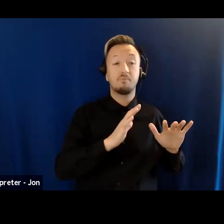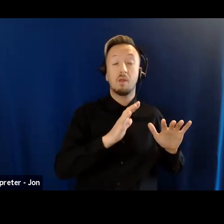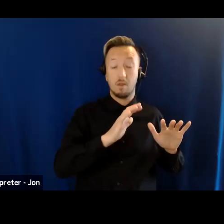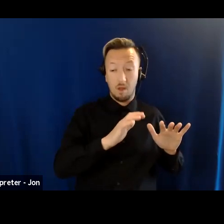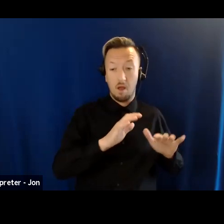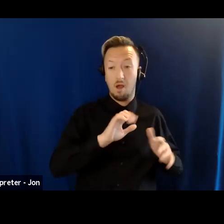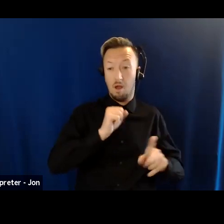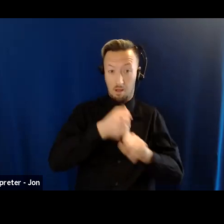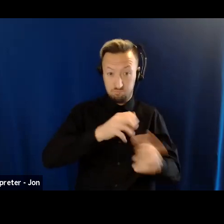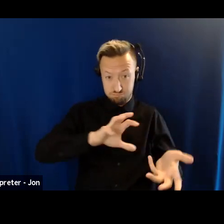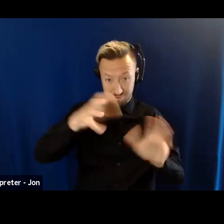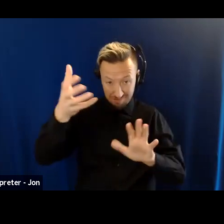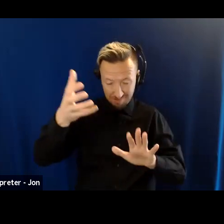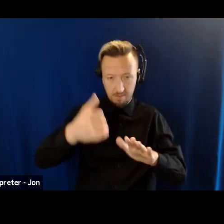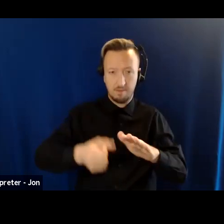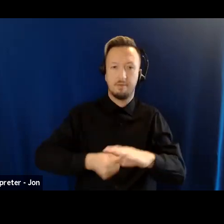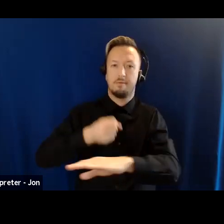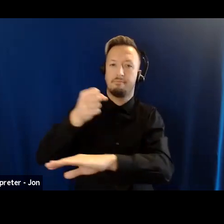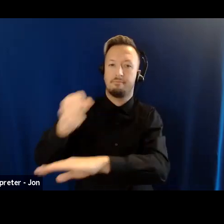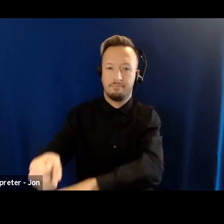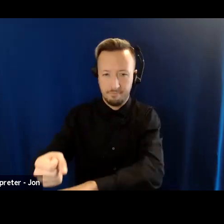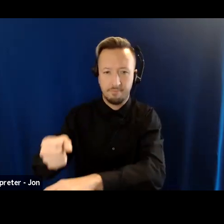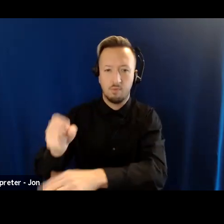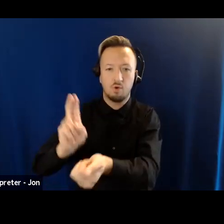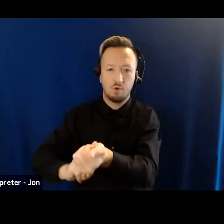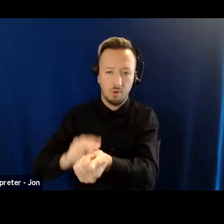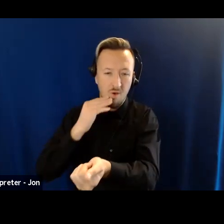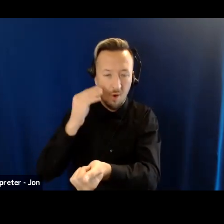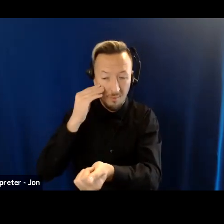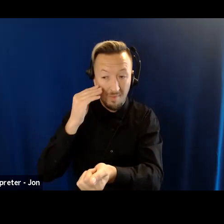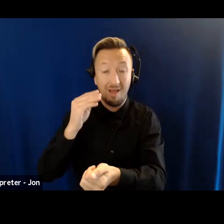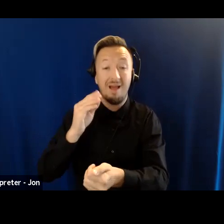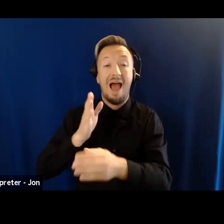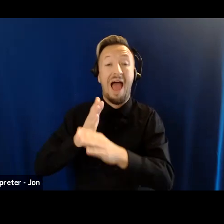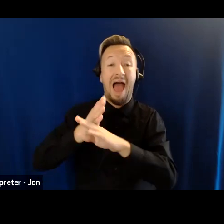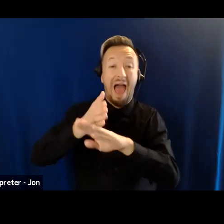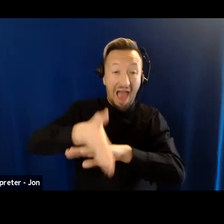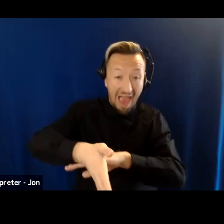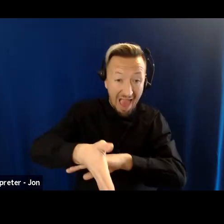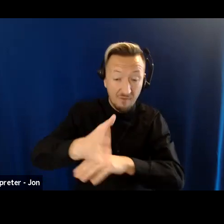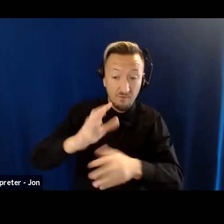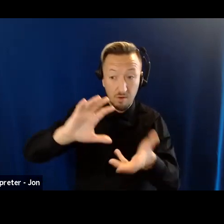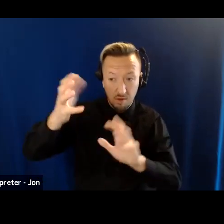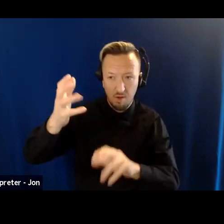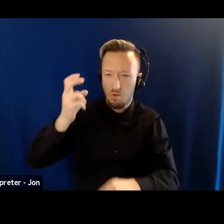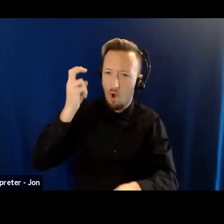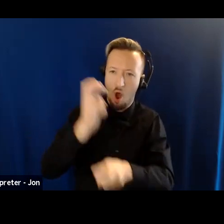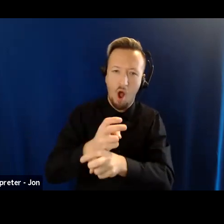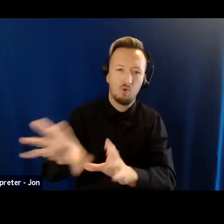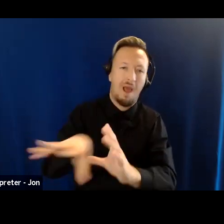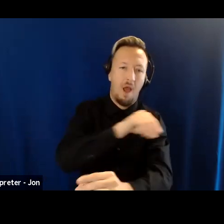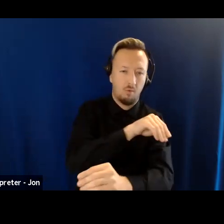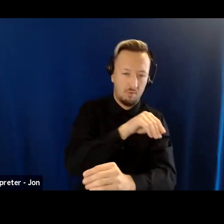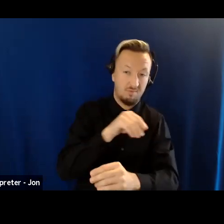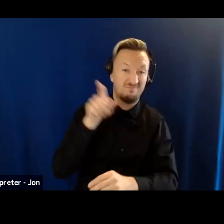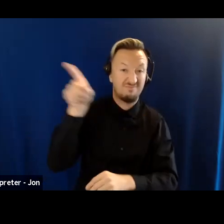to get them out. Oftentimes they're separated from loved ones. Some people in Puerto Rico couldn't locate their loved ones for really long periods of